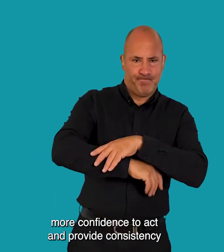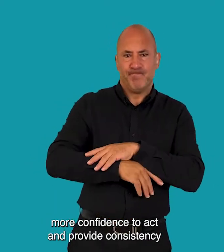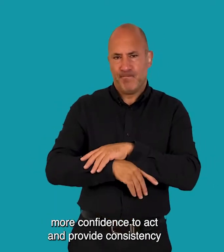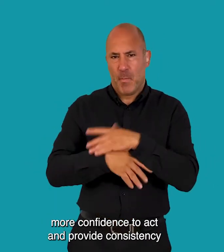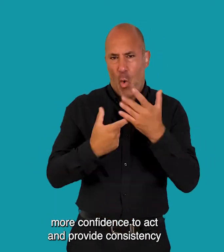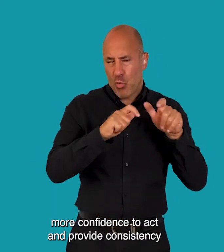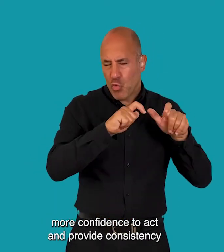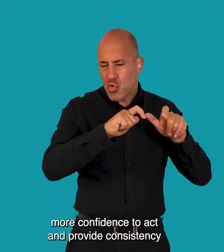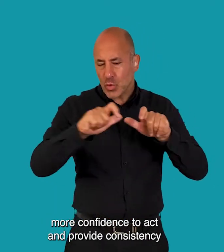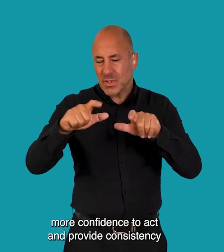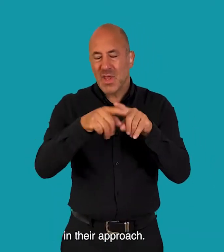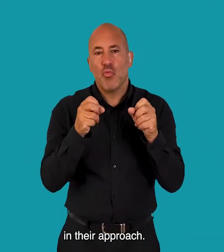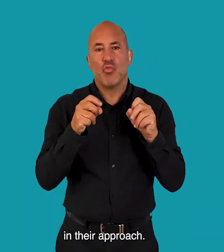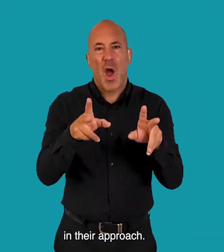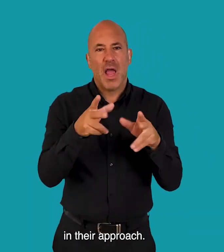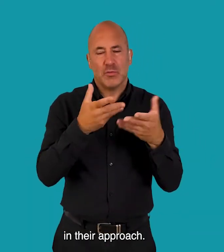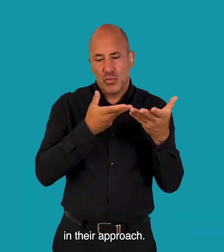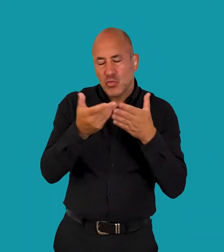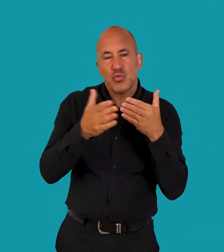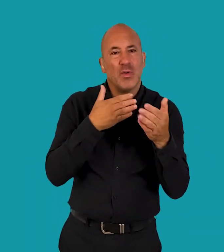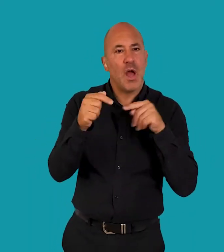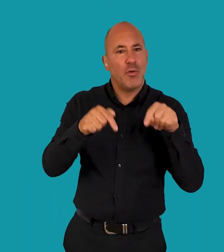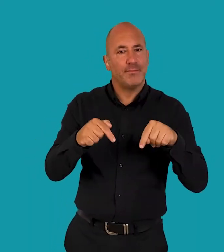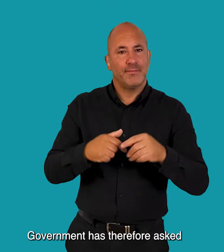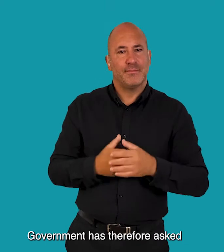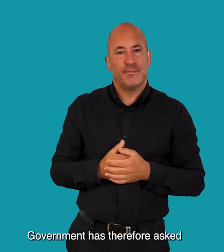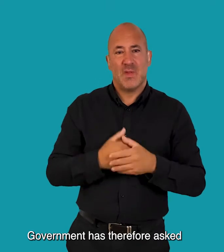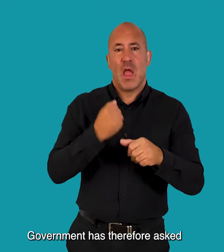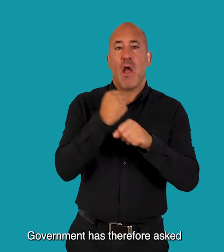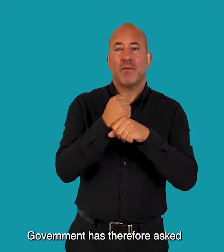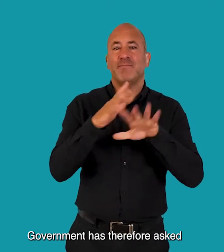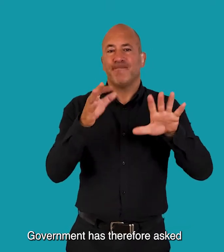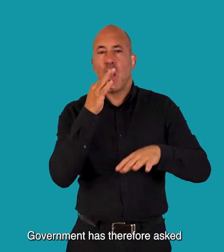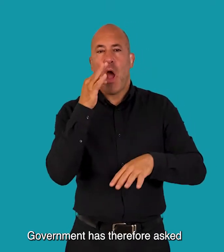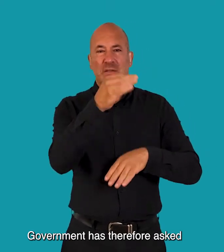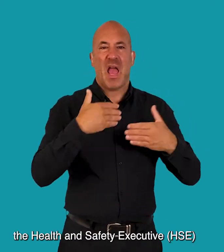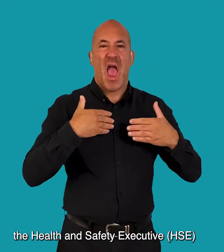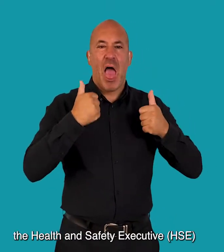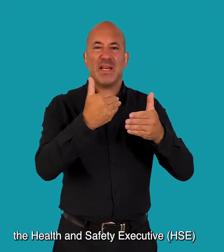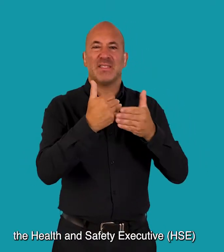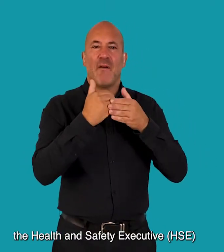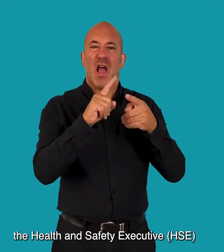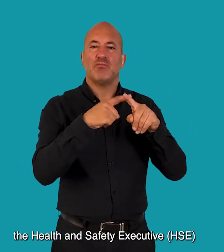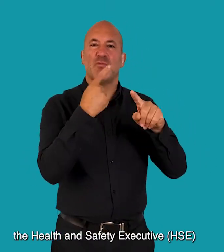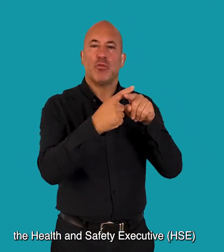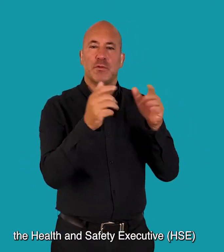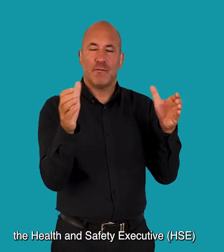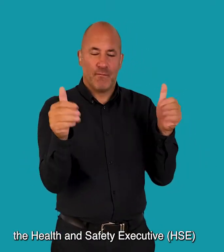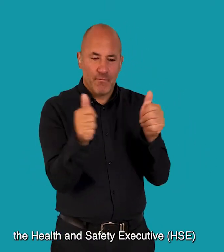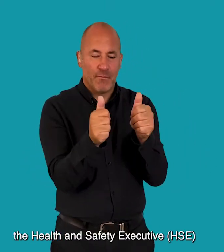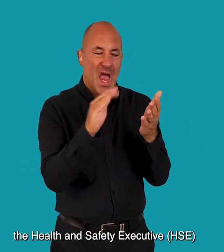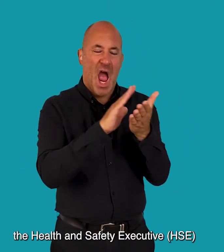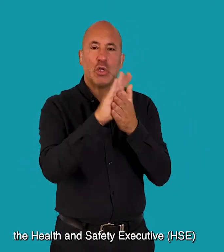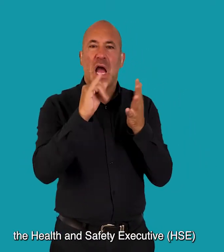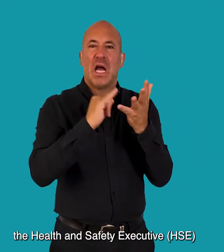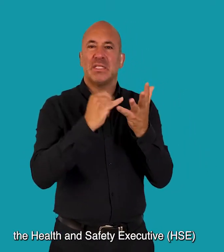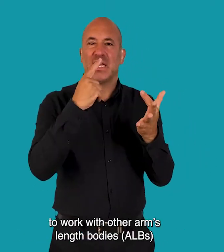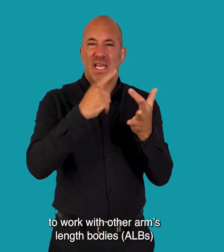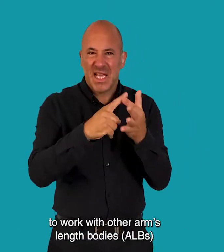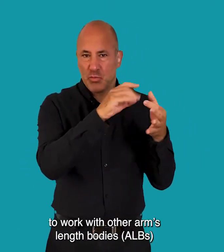provide consistency in their approach. Government has therefore asked the Health and Safety Executive, HSE, to work with